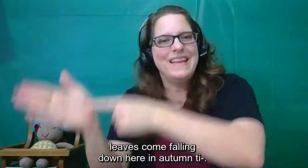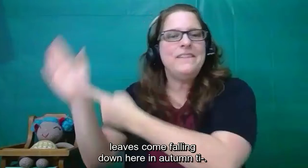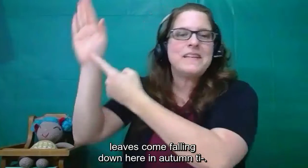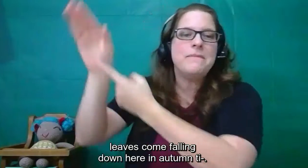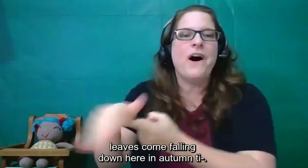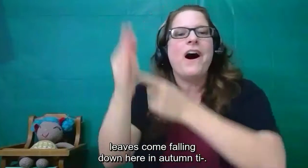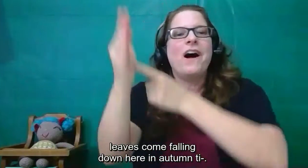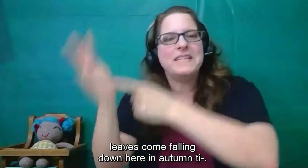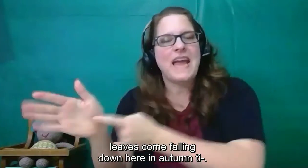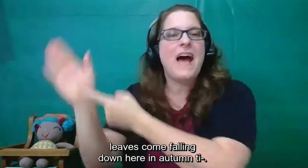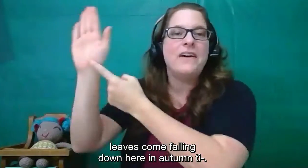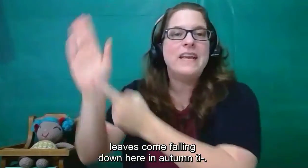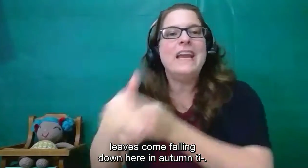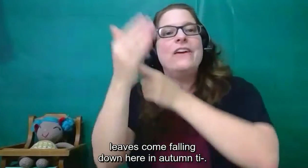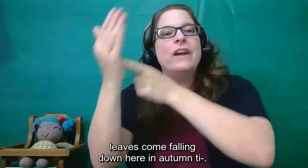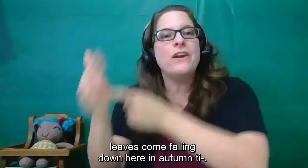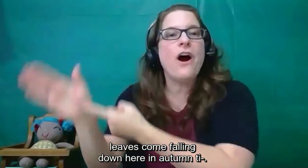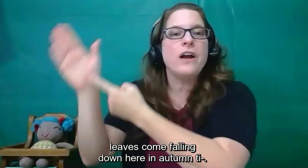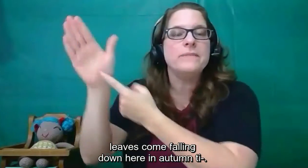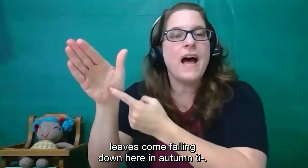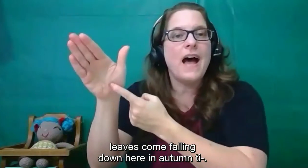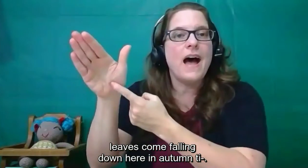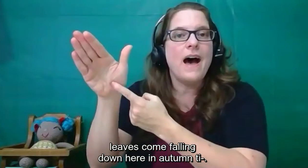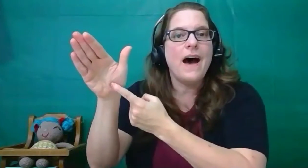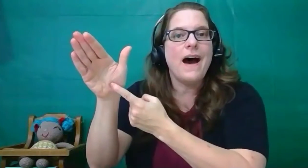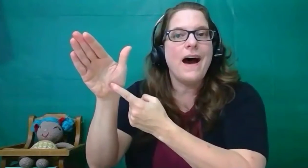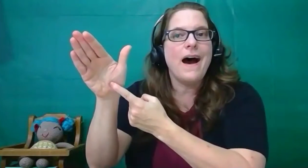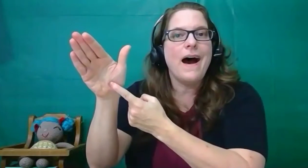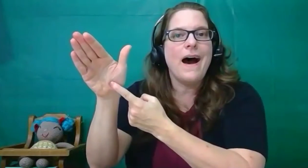leaves come falling down here in autumn time.